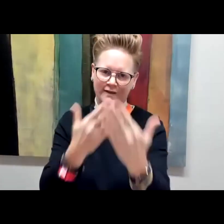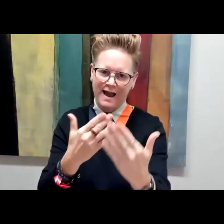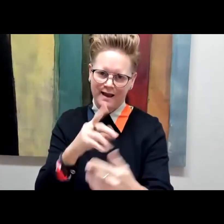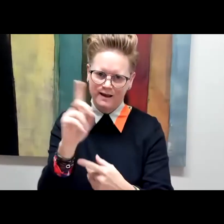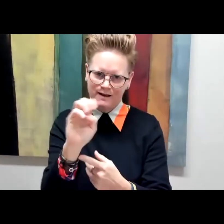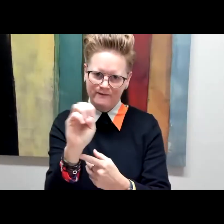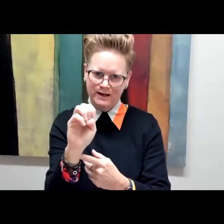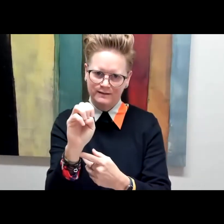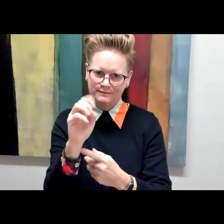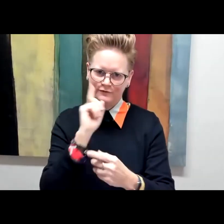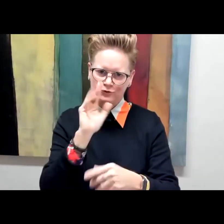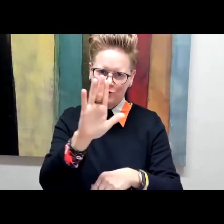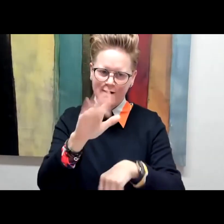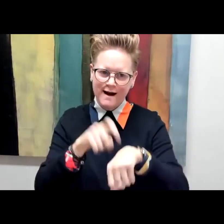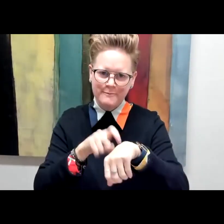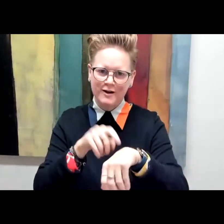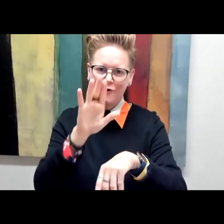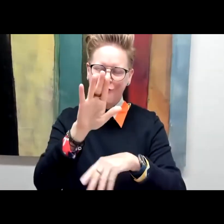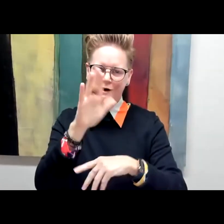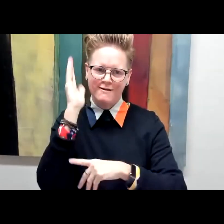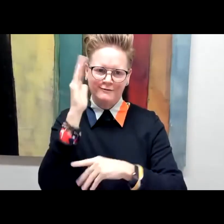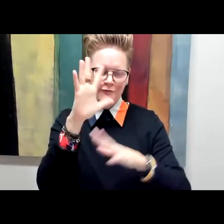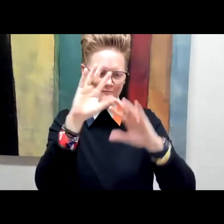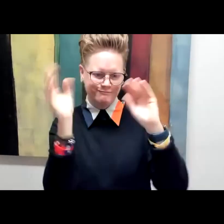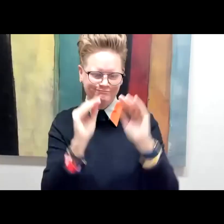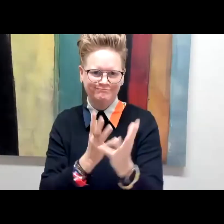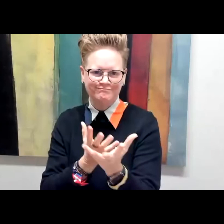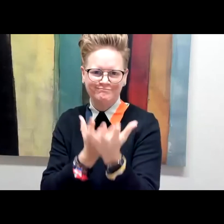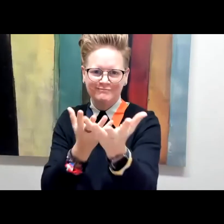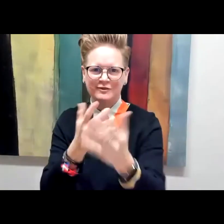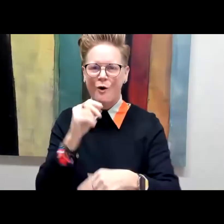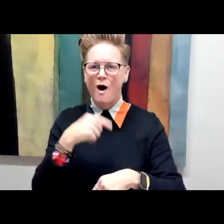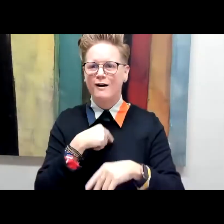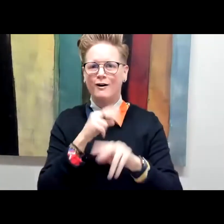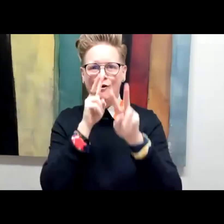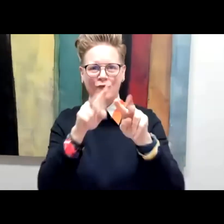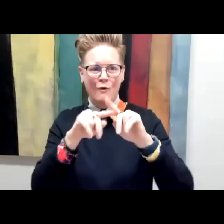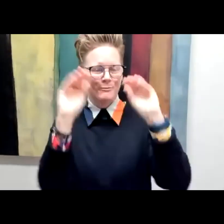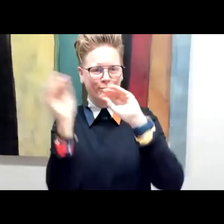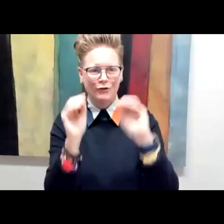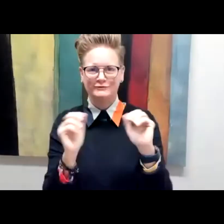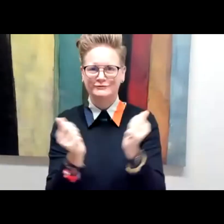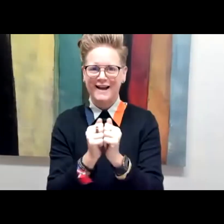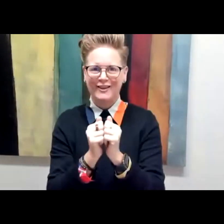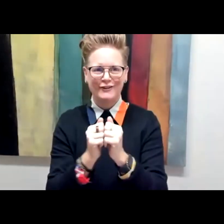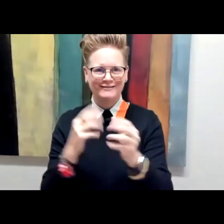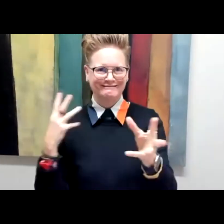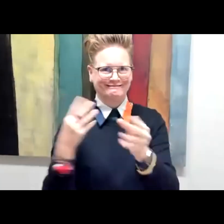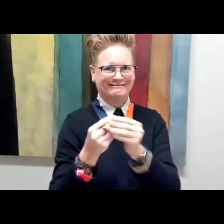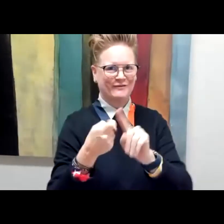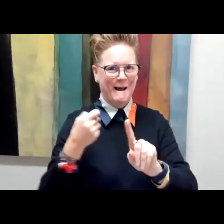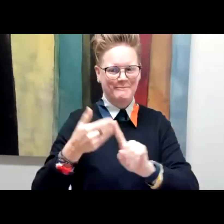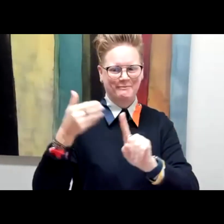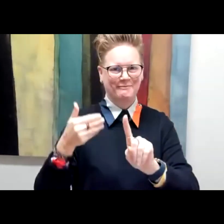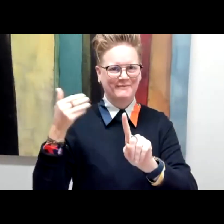out. So I just wanted to thank Dave very much for your time and your presentation. And so I look forward to